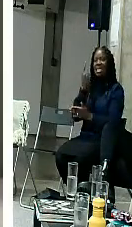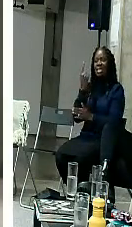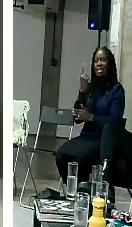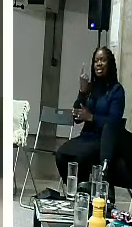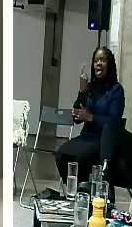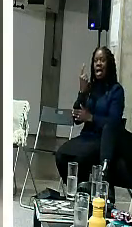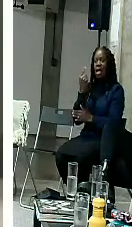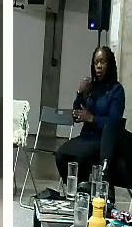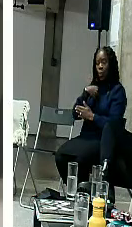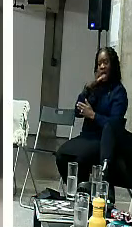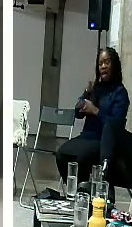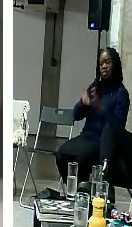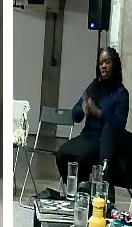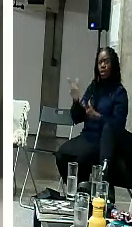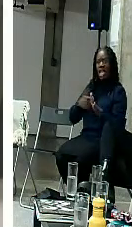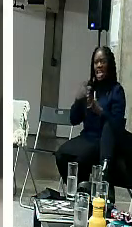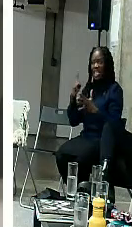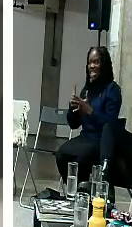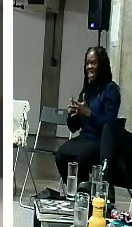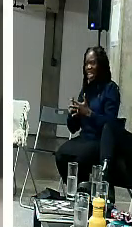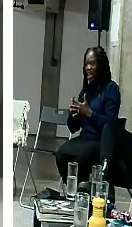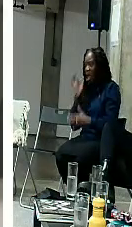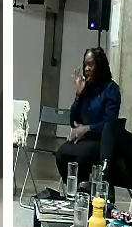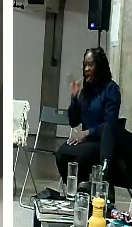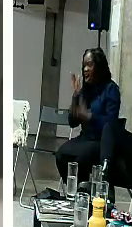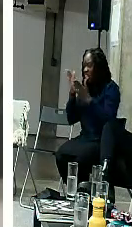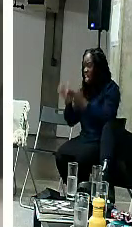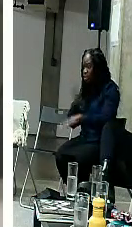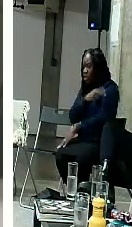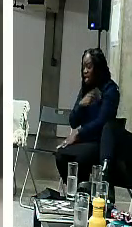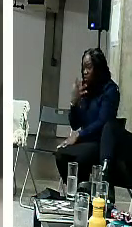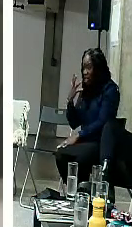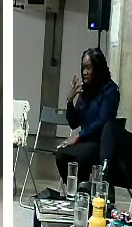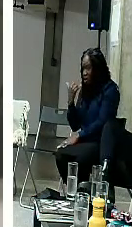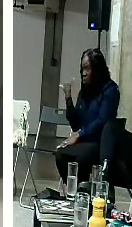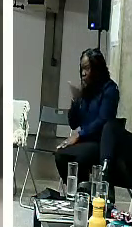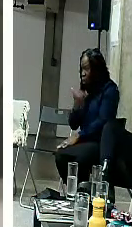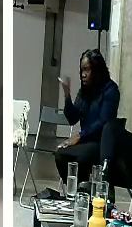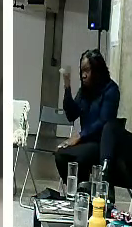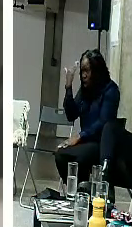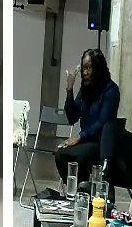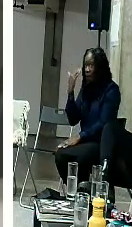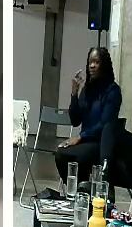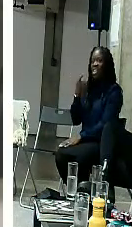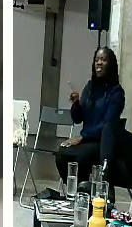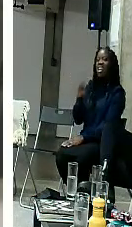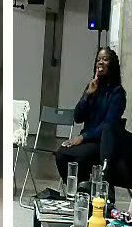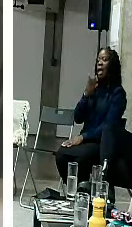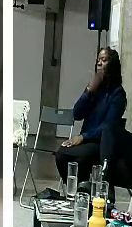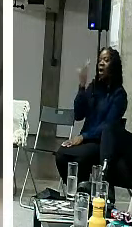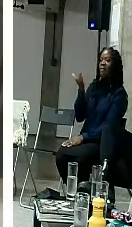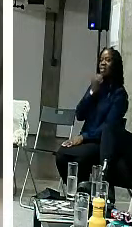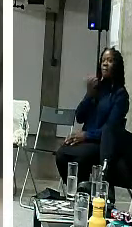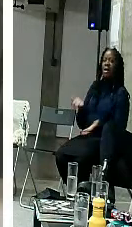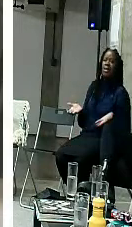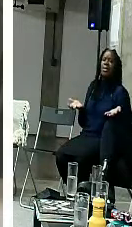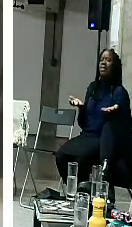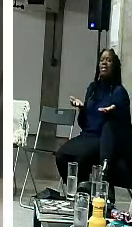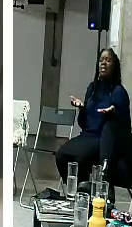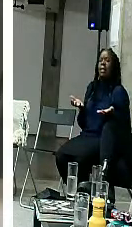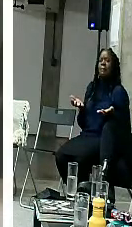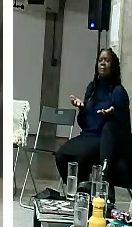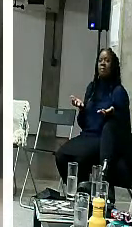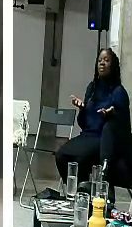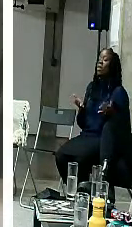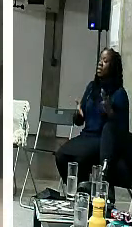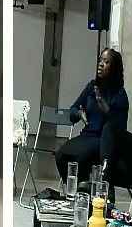to A&E. And he asked, have you called his mother? No, we don't have her number. Anyway, we